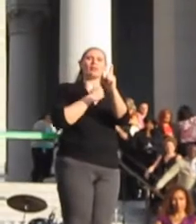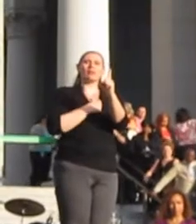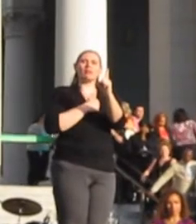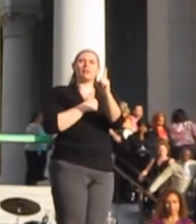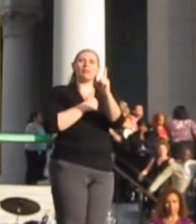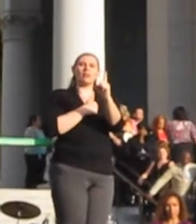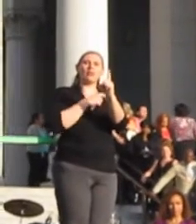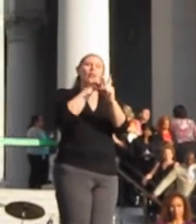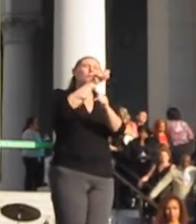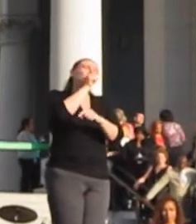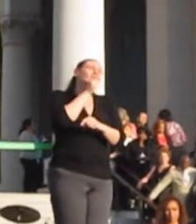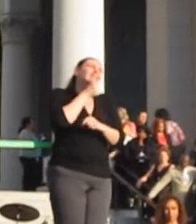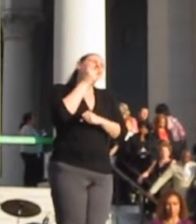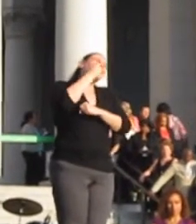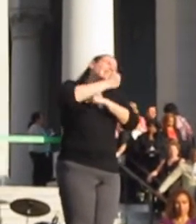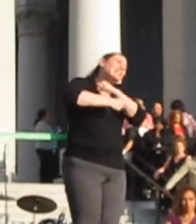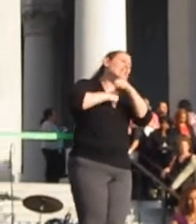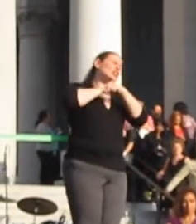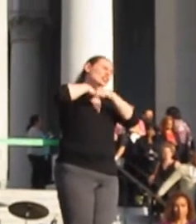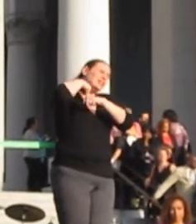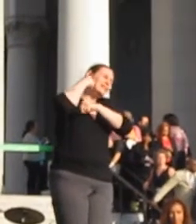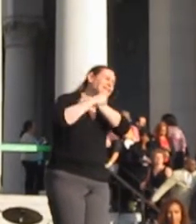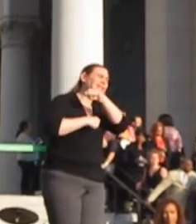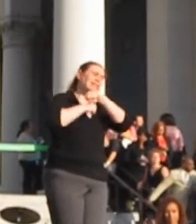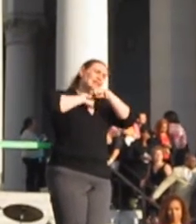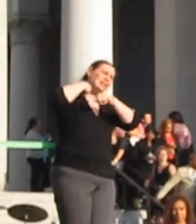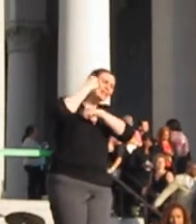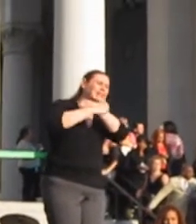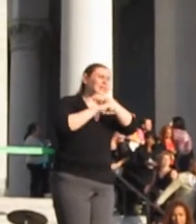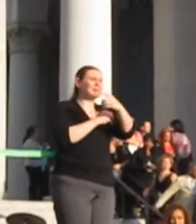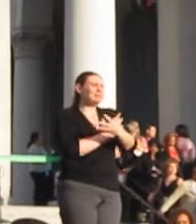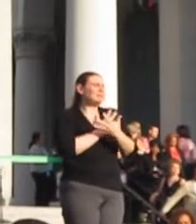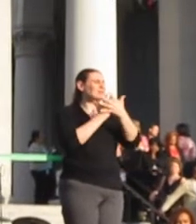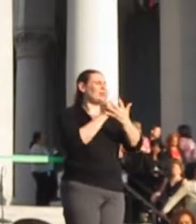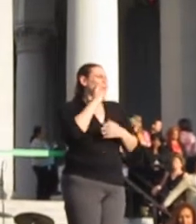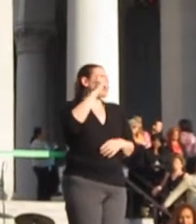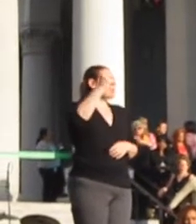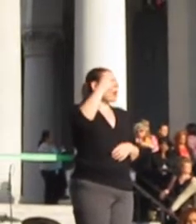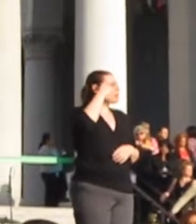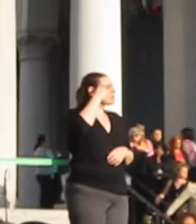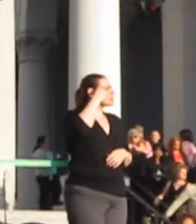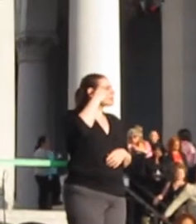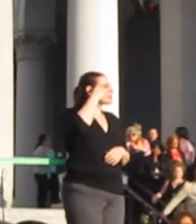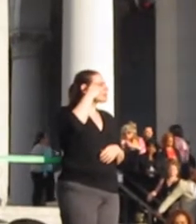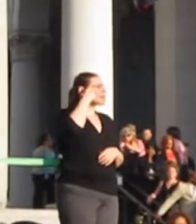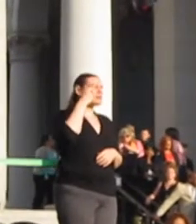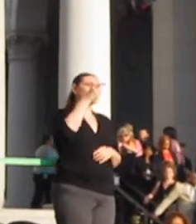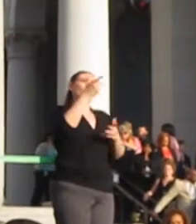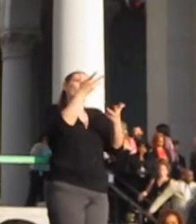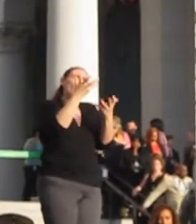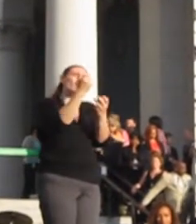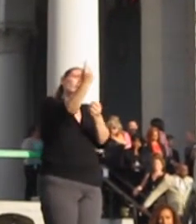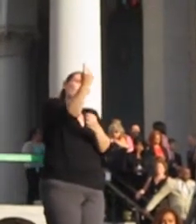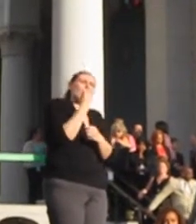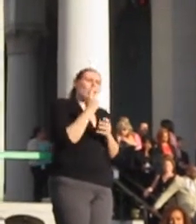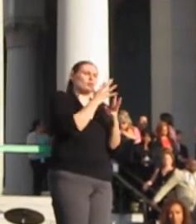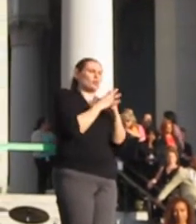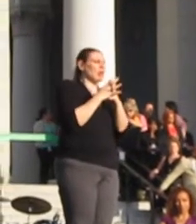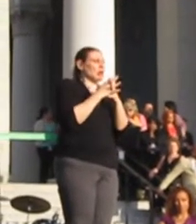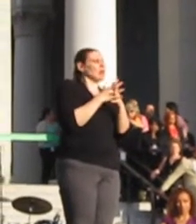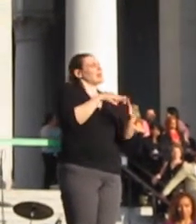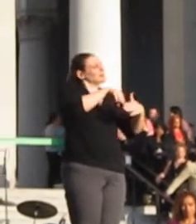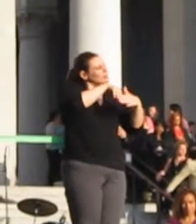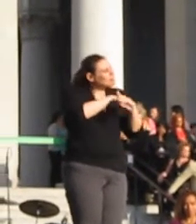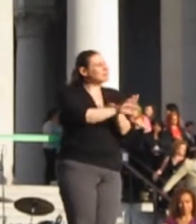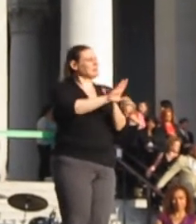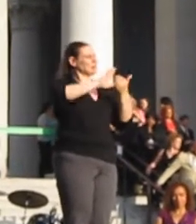had suffered years of political imprisonment, who wanted to come to America and wanted to go in the City